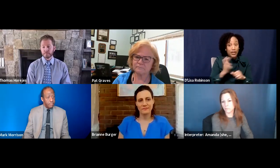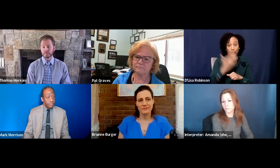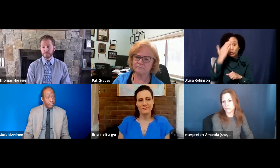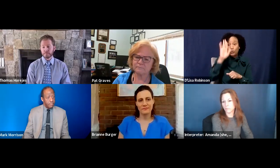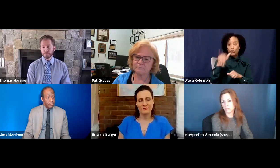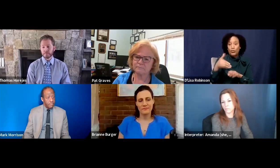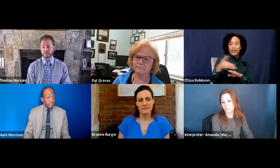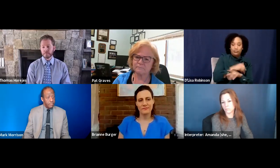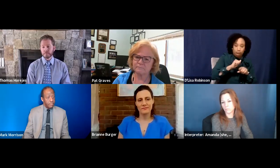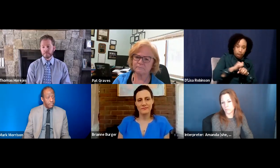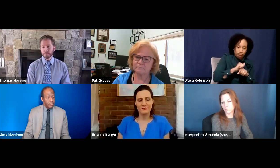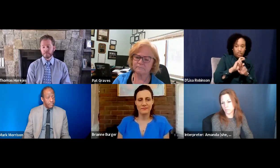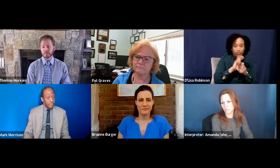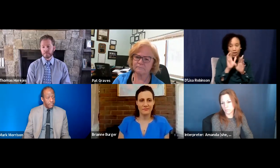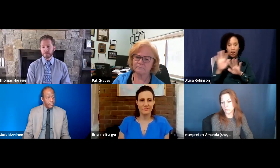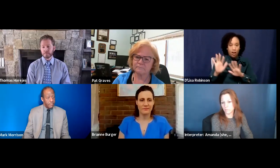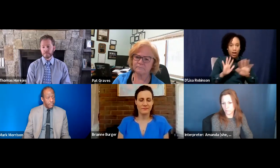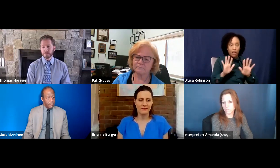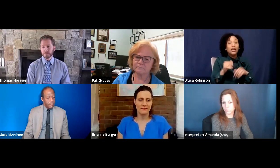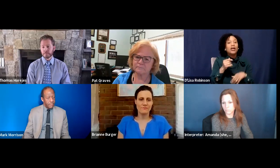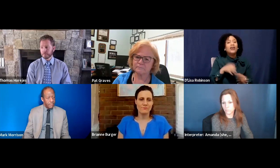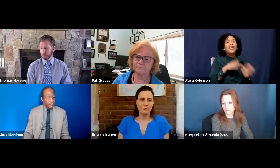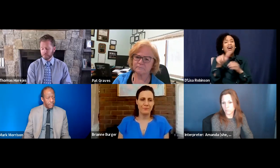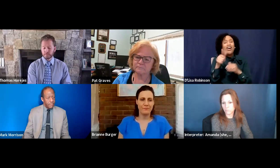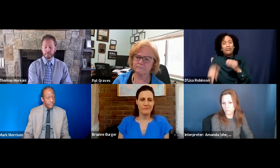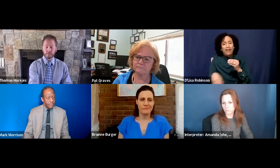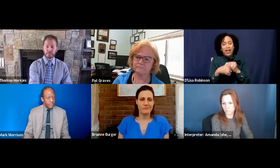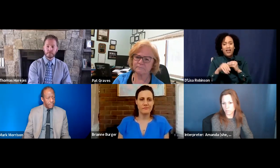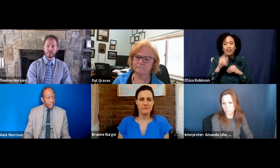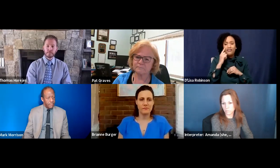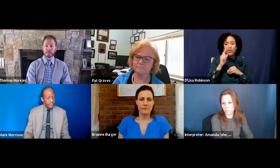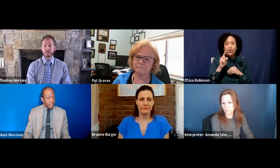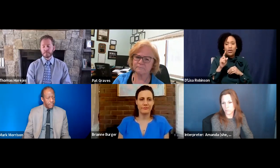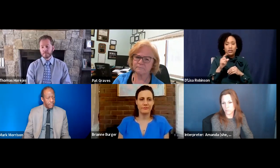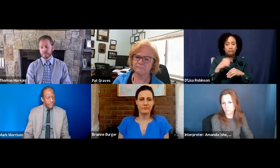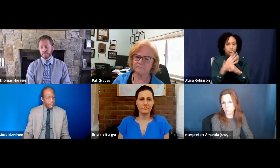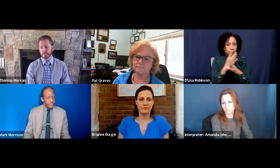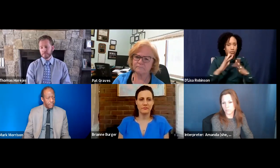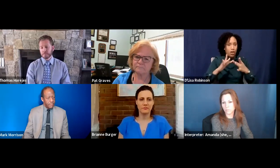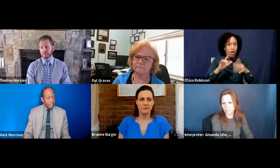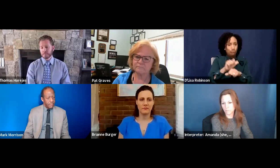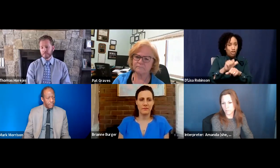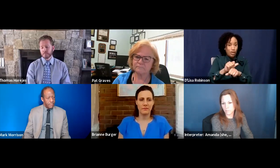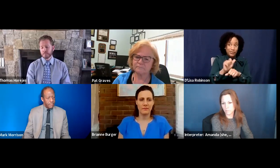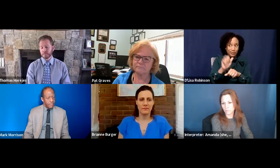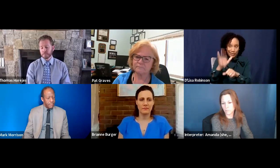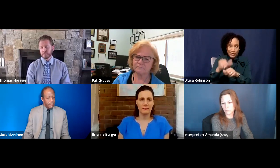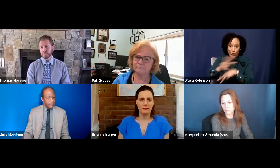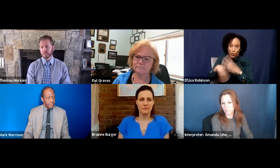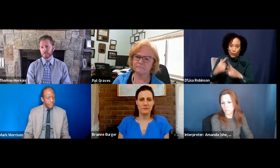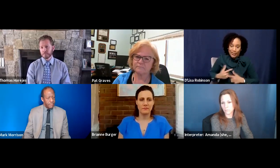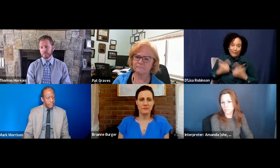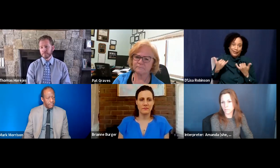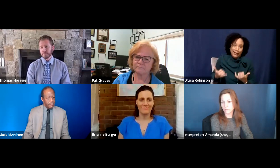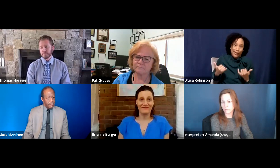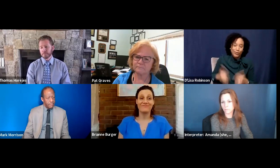And that can be really important for us to know ahead of time so that we can do what we need to do to walk into that meeting ready to interpret accurately.